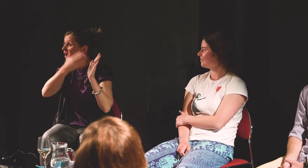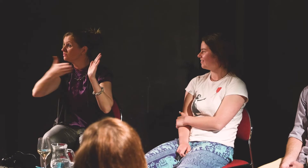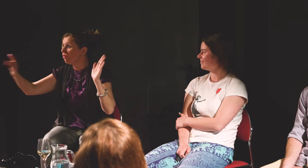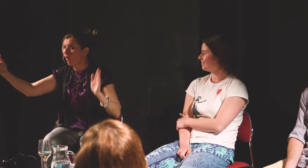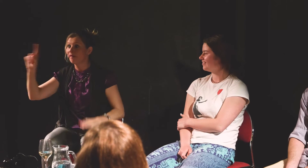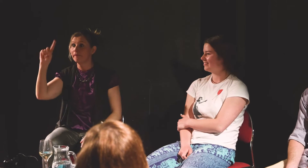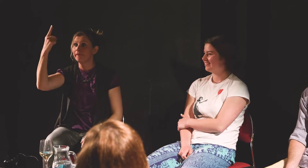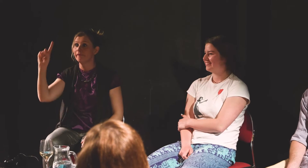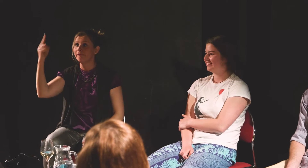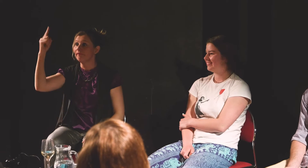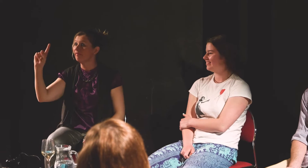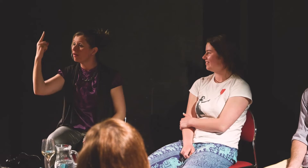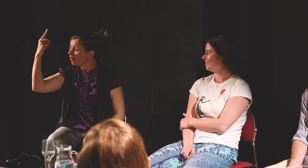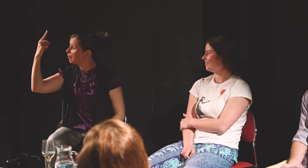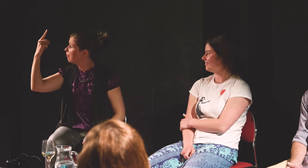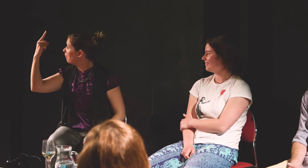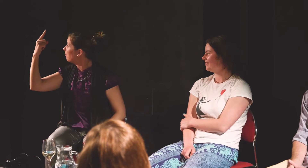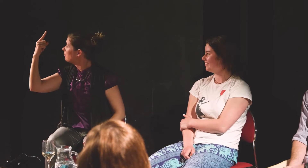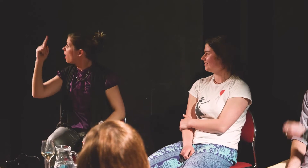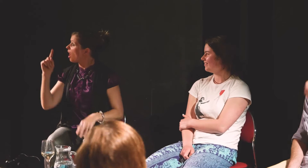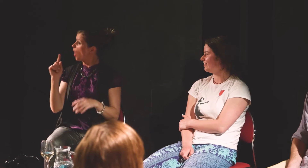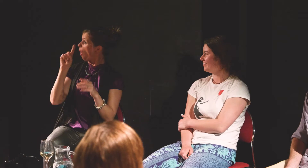cities had the same sign? Really?